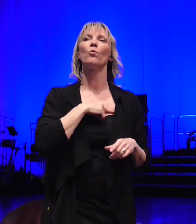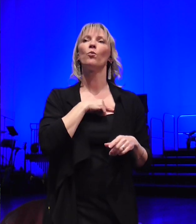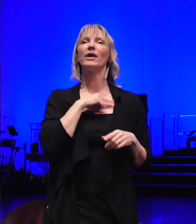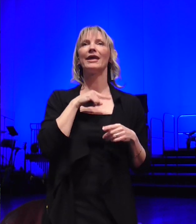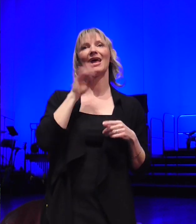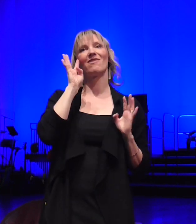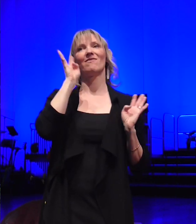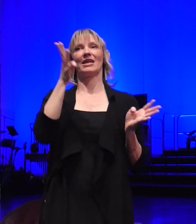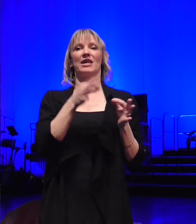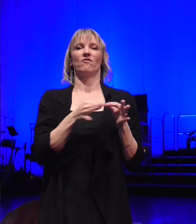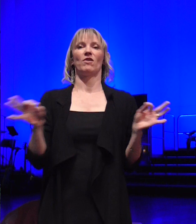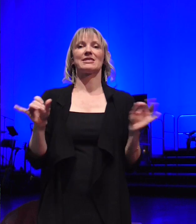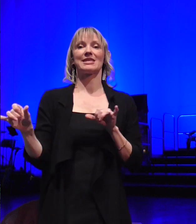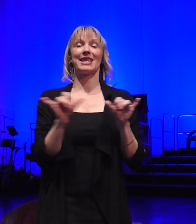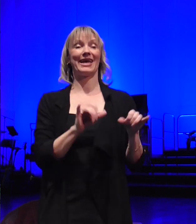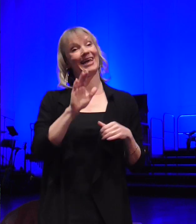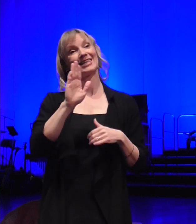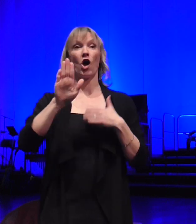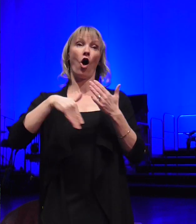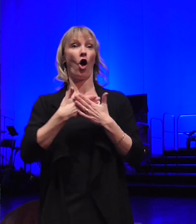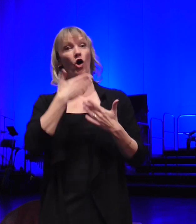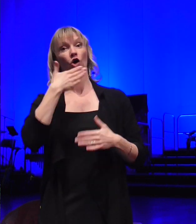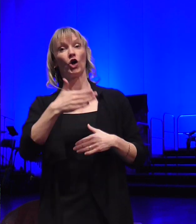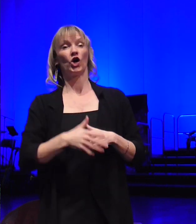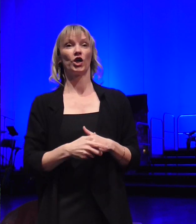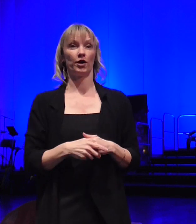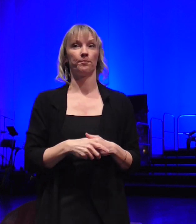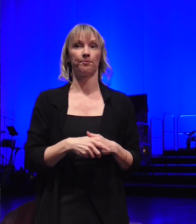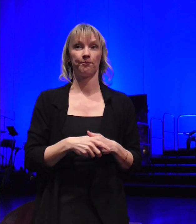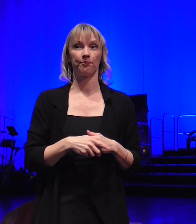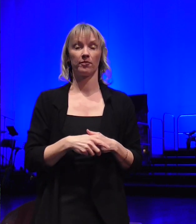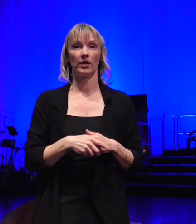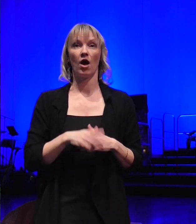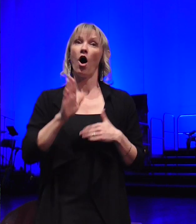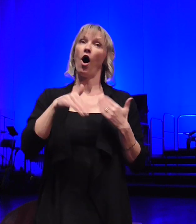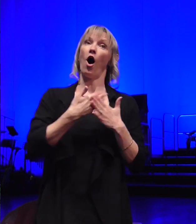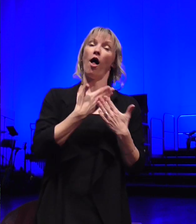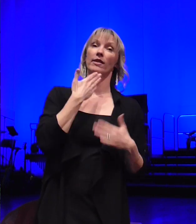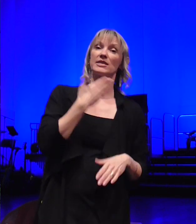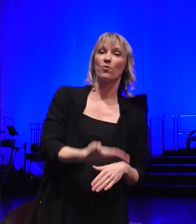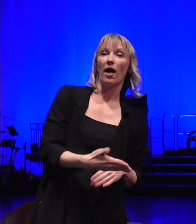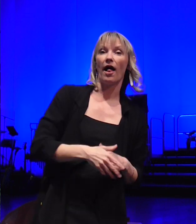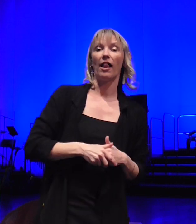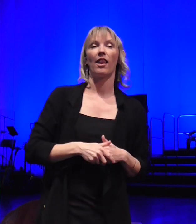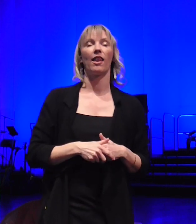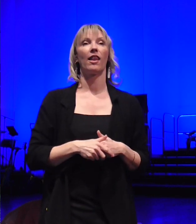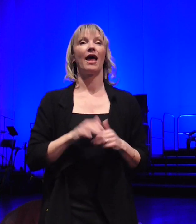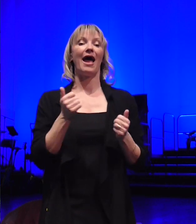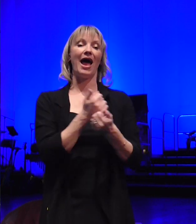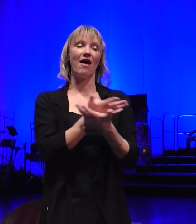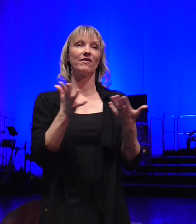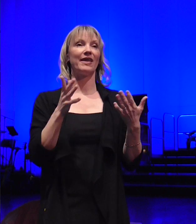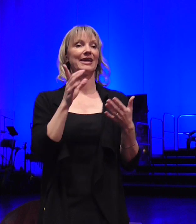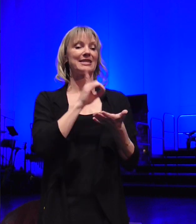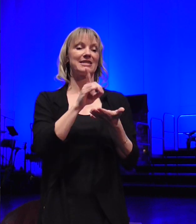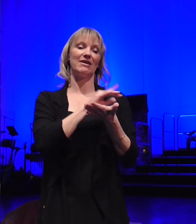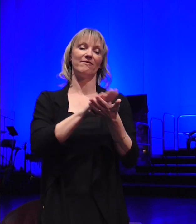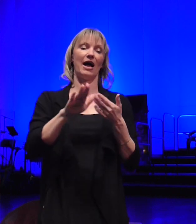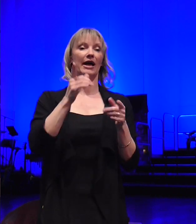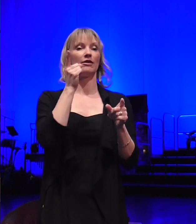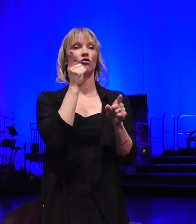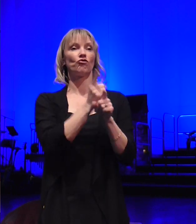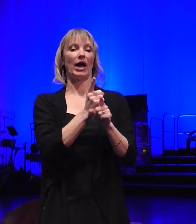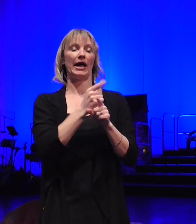invented phrases like, it's all good, and all is well, or everything is in divine